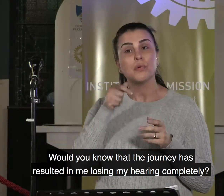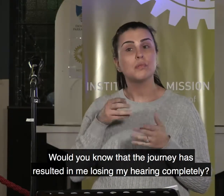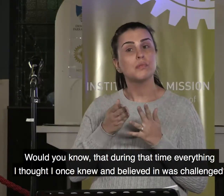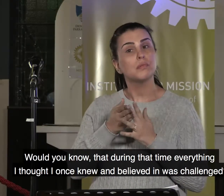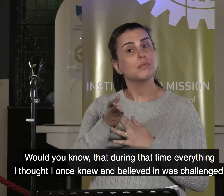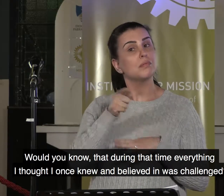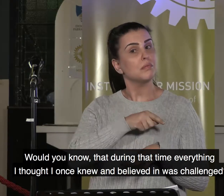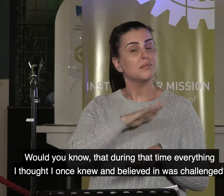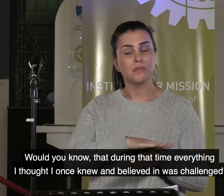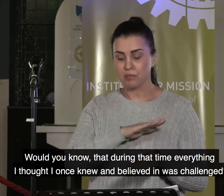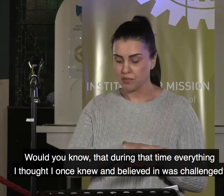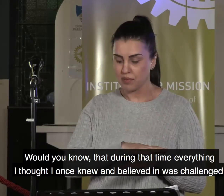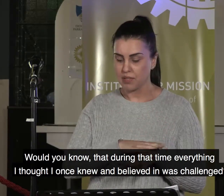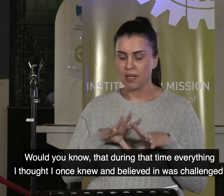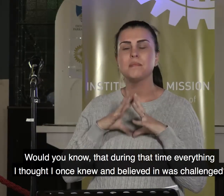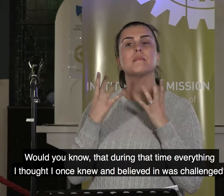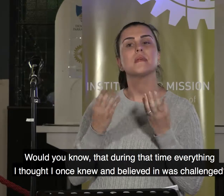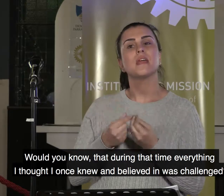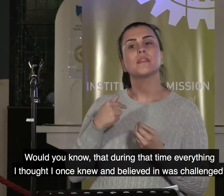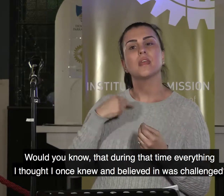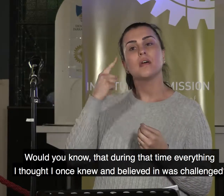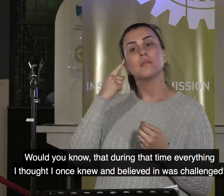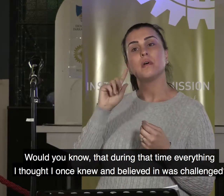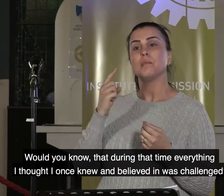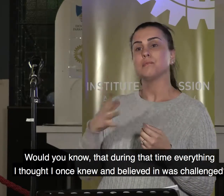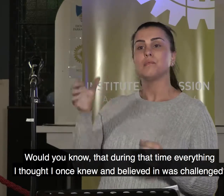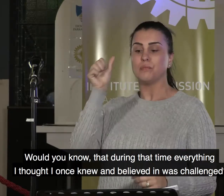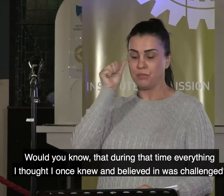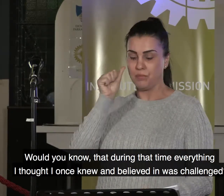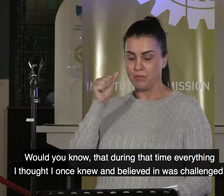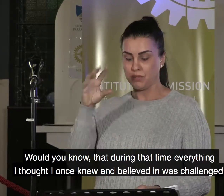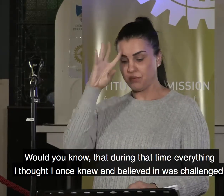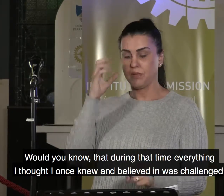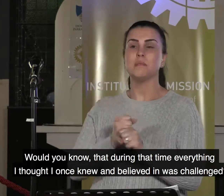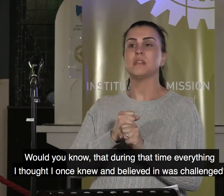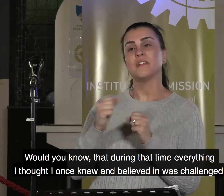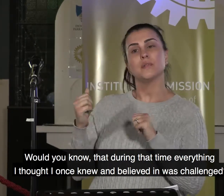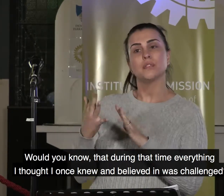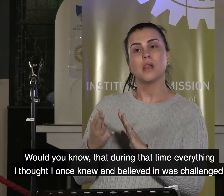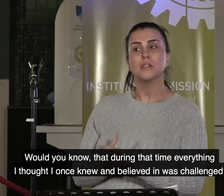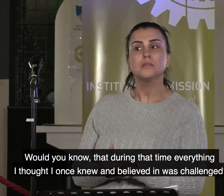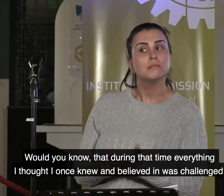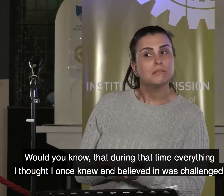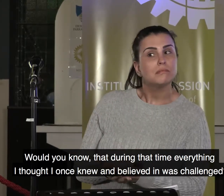Would you know that during that time, everything I thought I once knew and believed in was